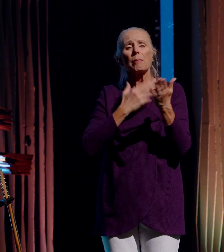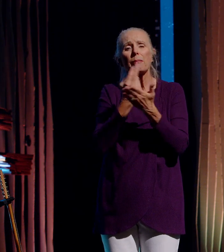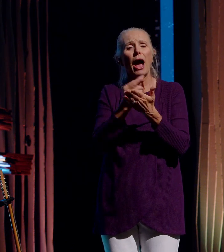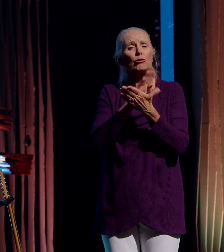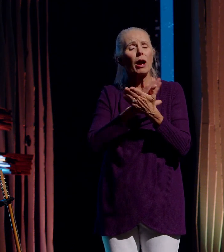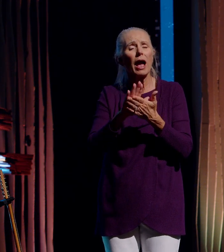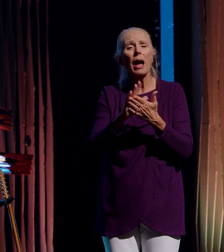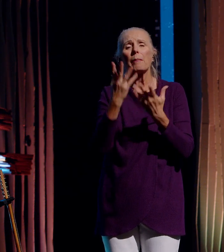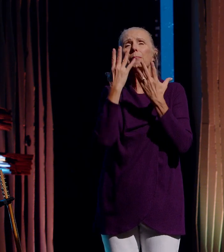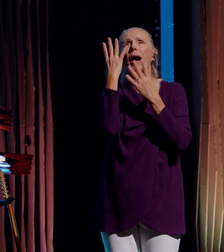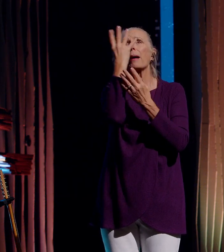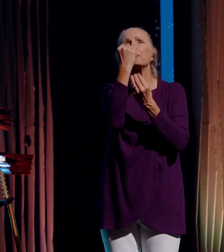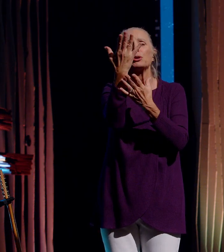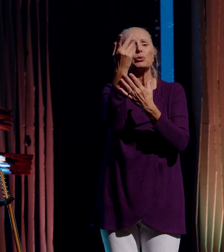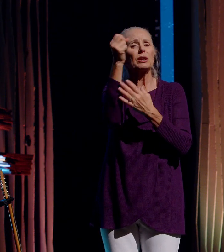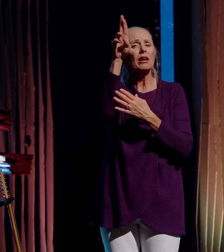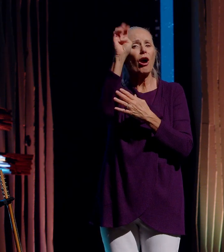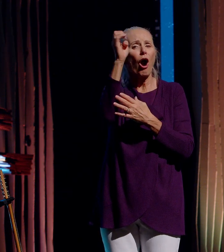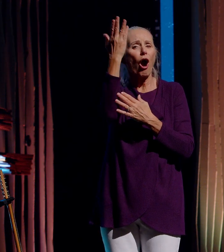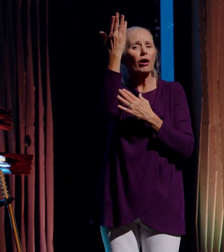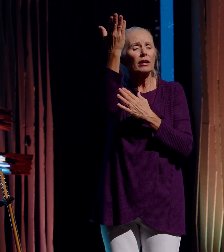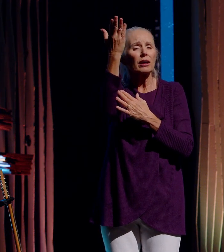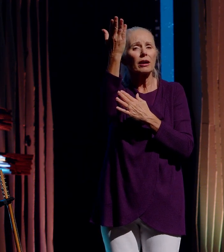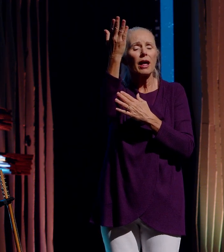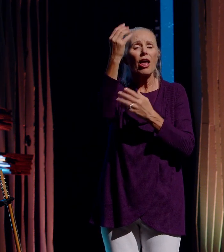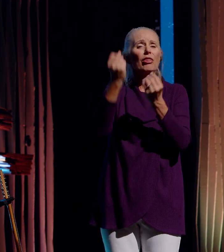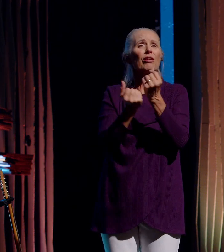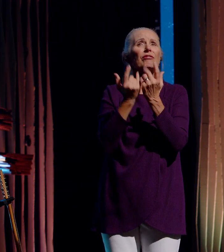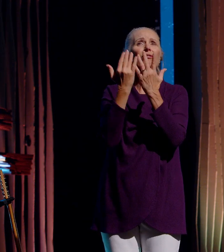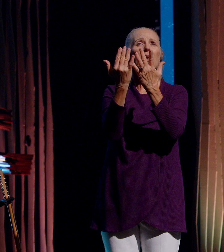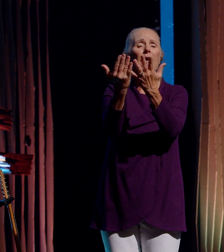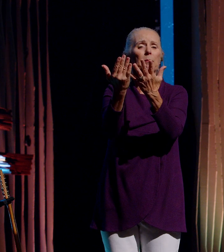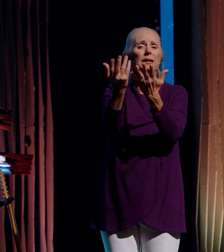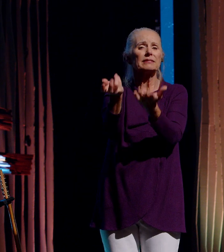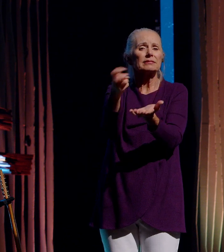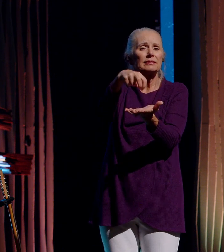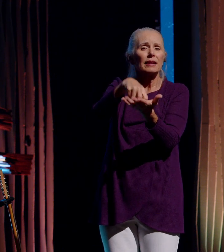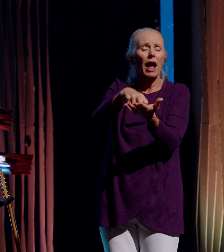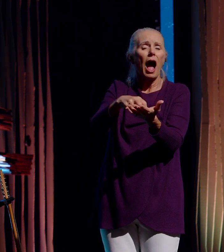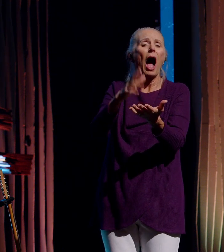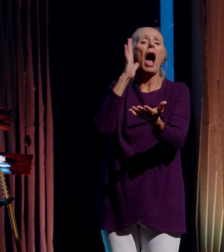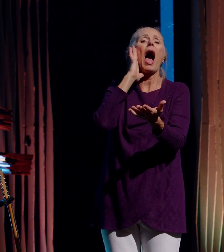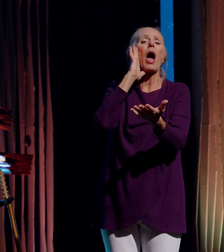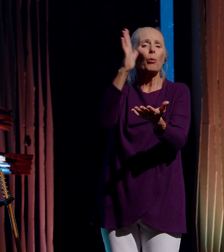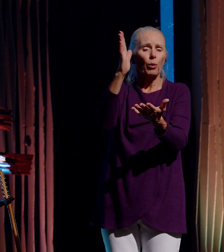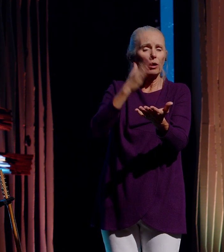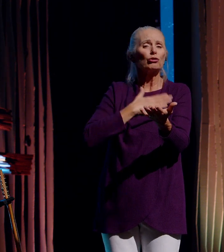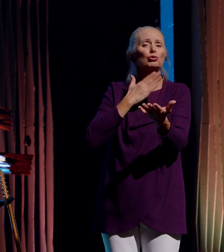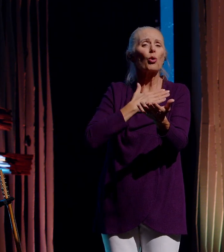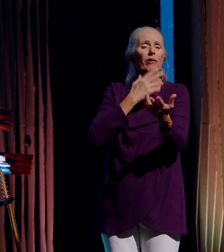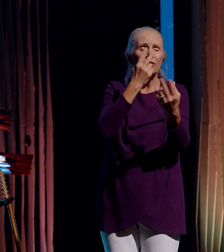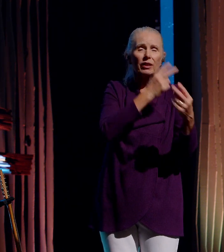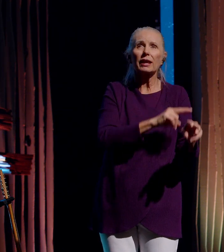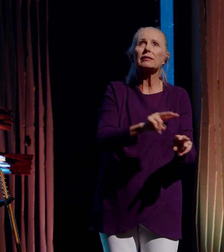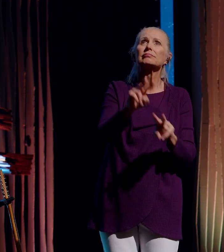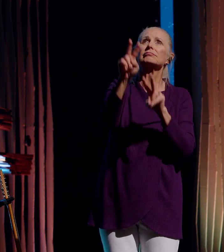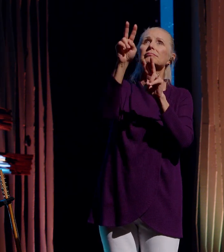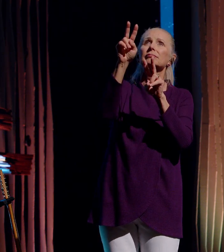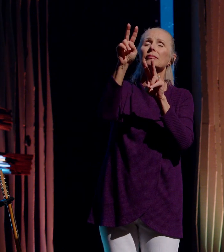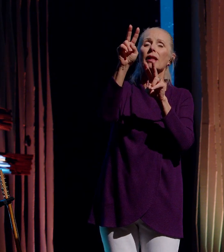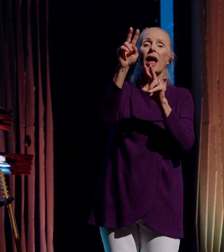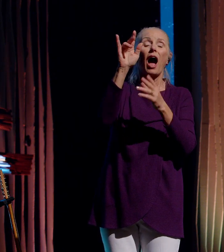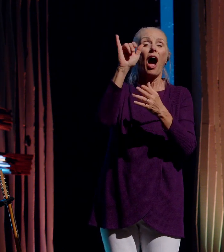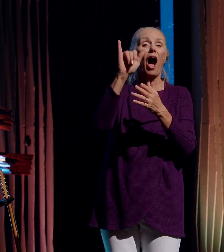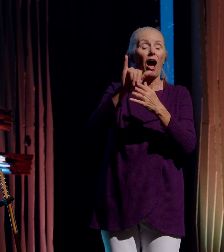heavenly dress. Midst flaming worlds in these arrayed, with joy shall I lift up my head.' On the Sabbath